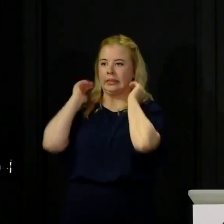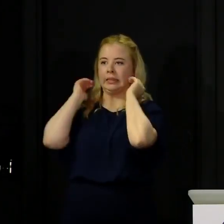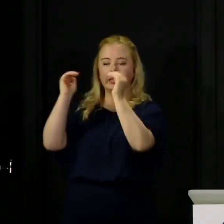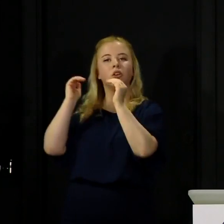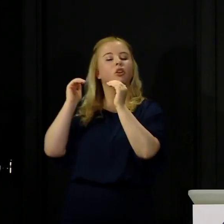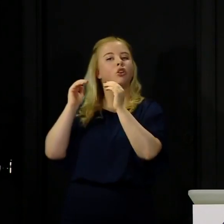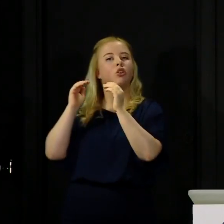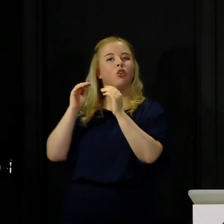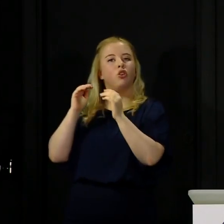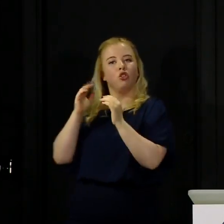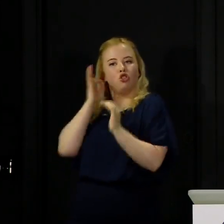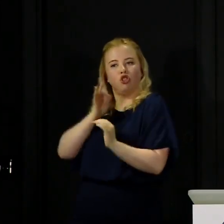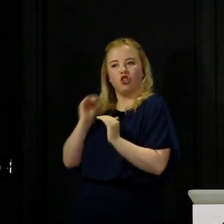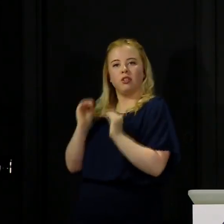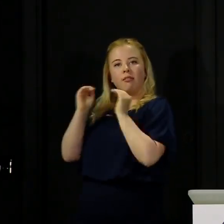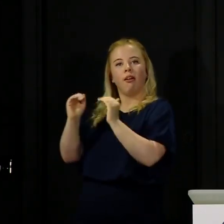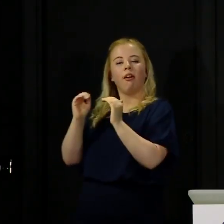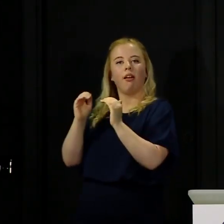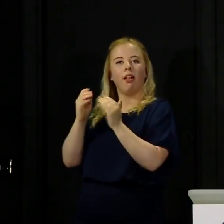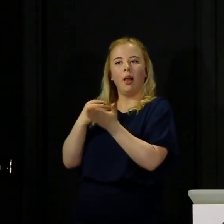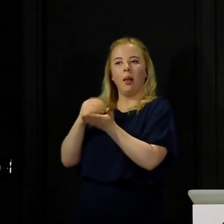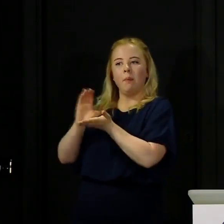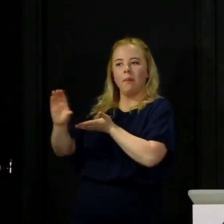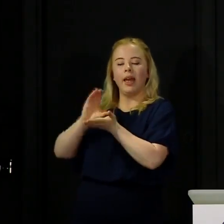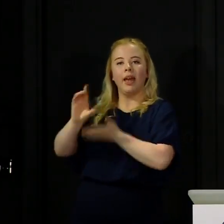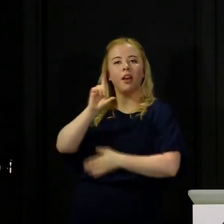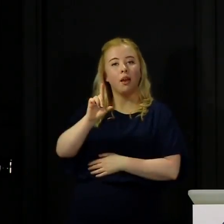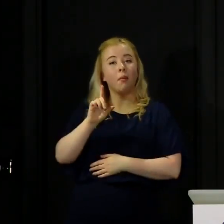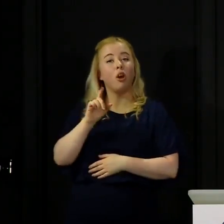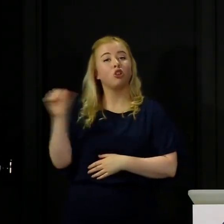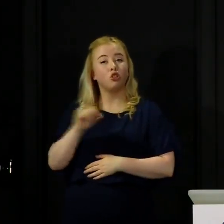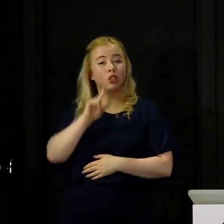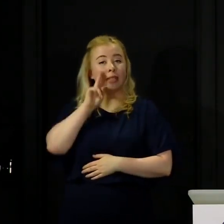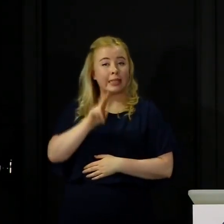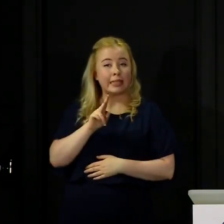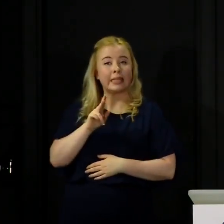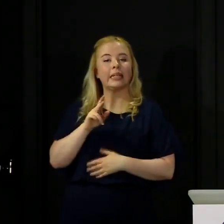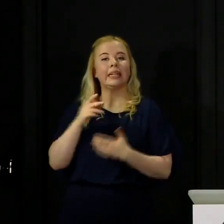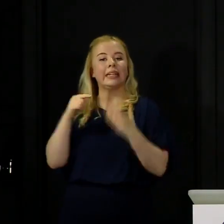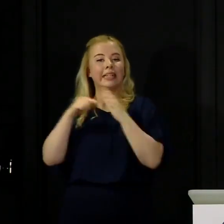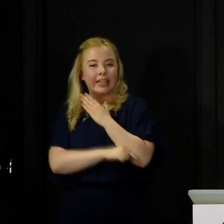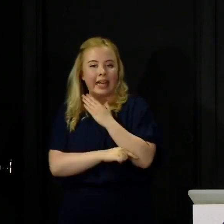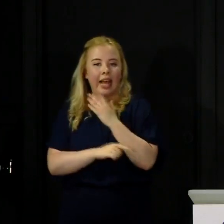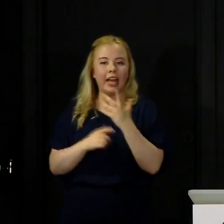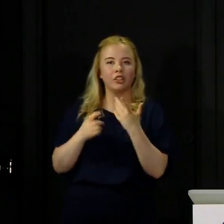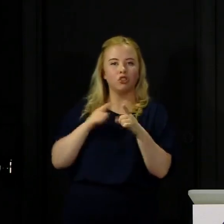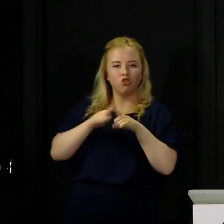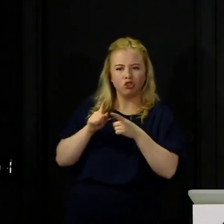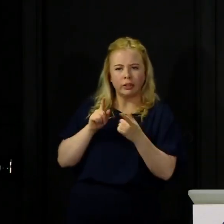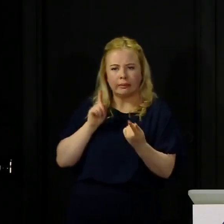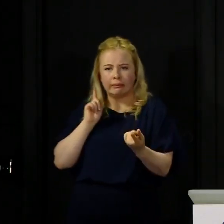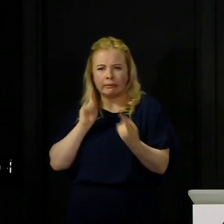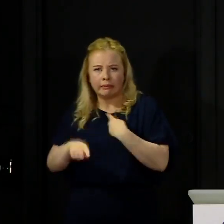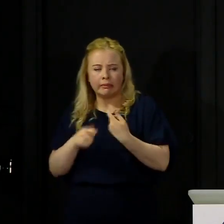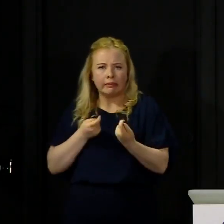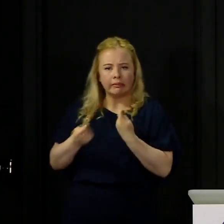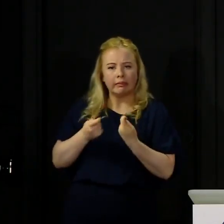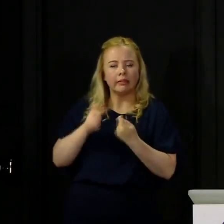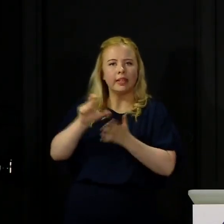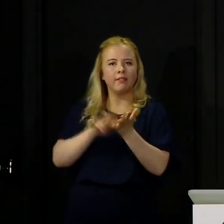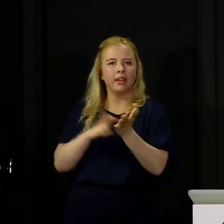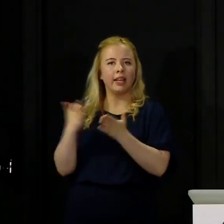see accumulated debt from trying to tackle the impact of coronavirus in the same way as countries in the past have